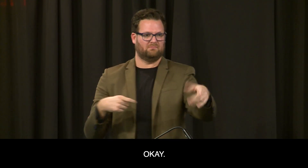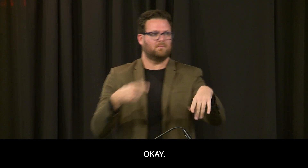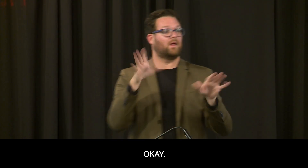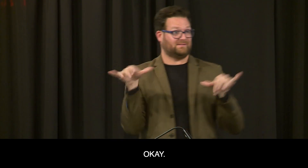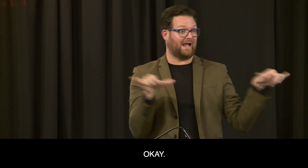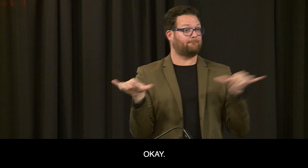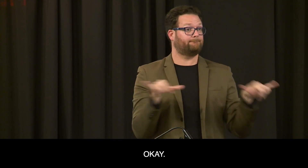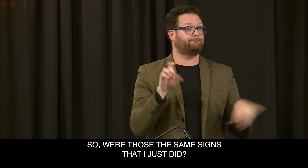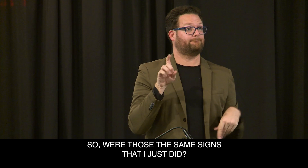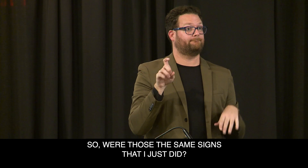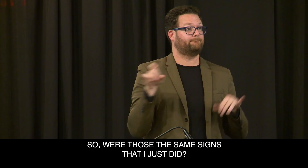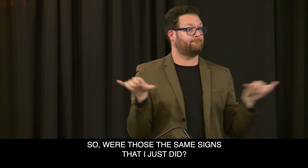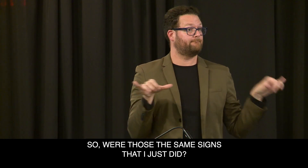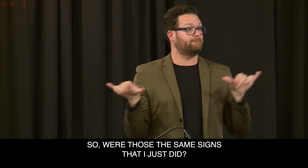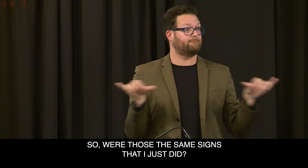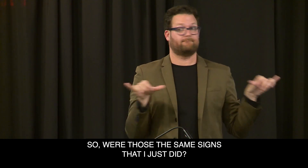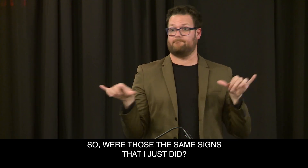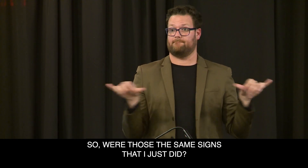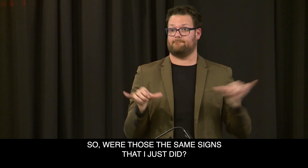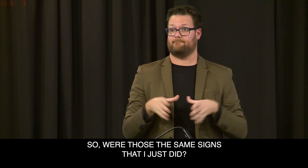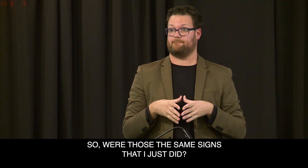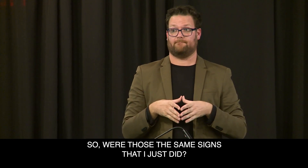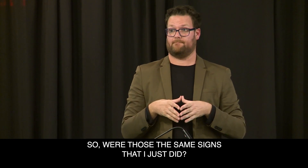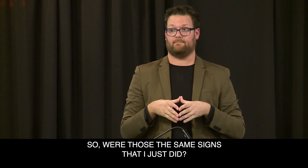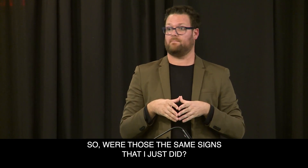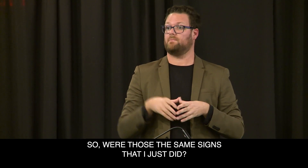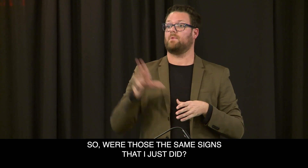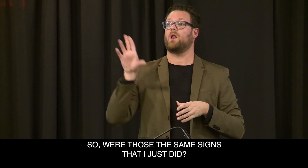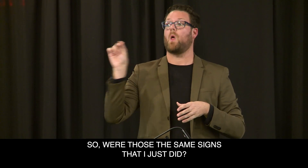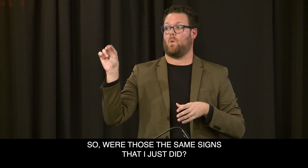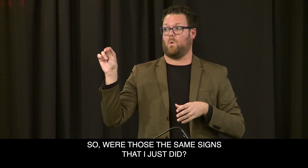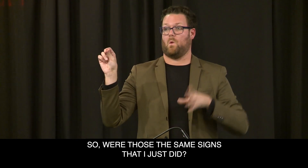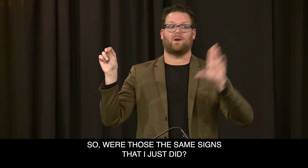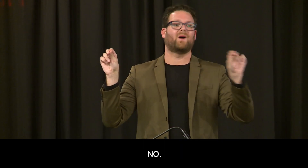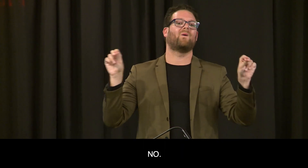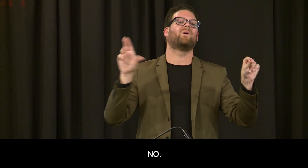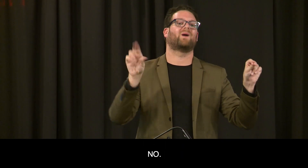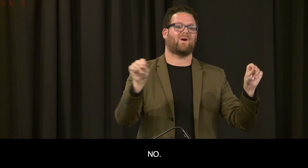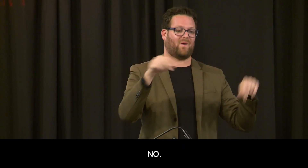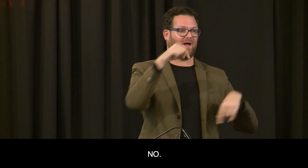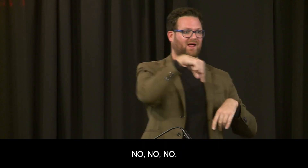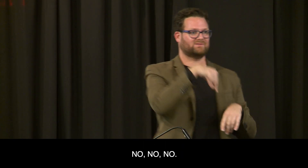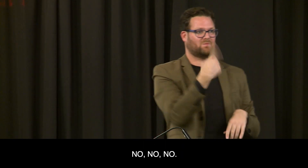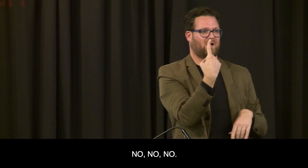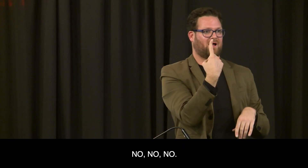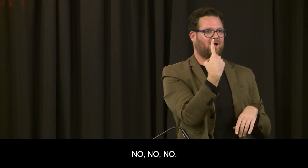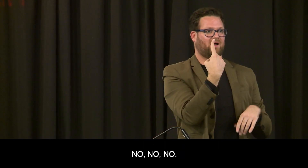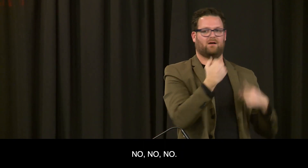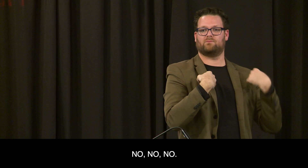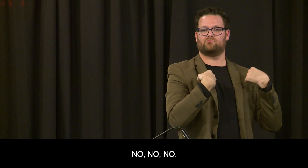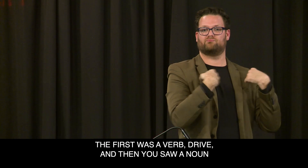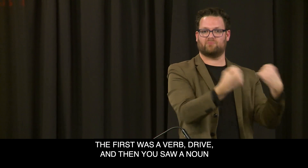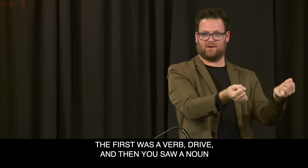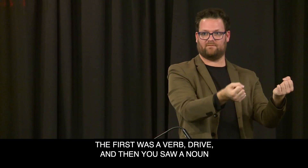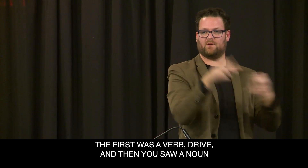Okay. So, were those the same signs that I just did? No. The first